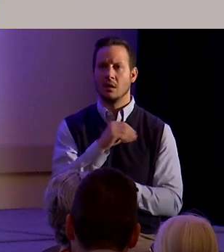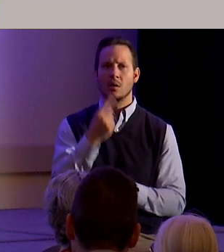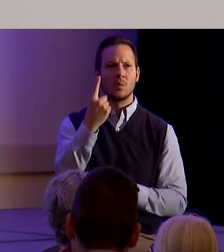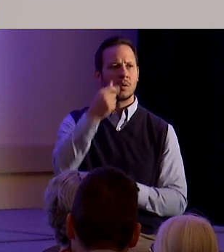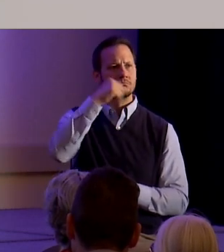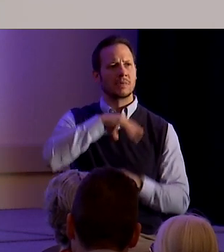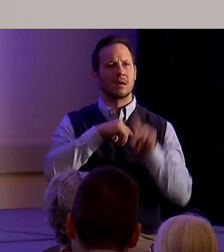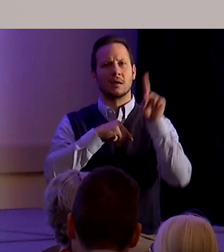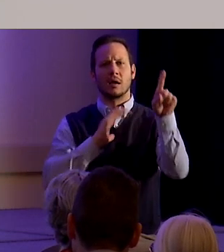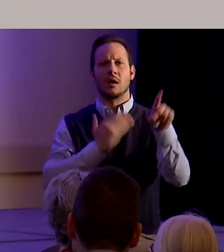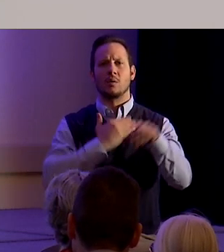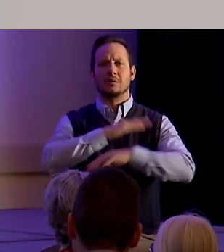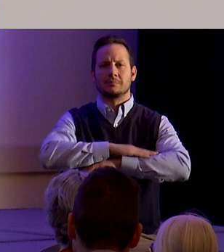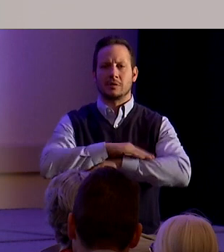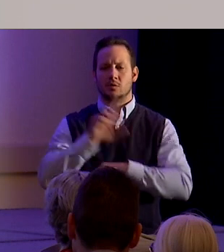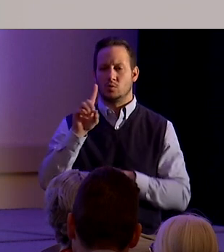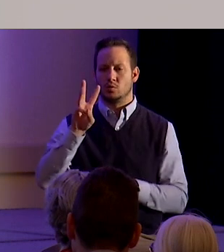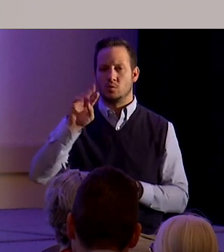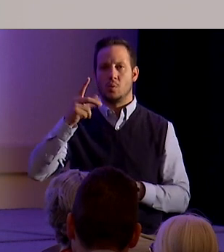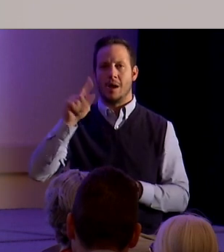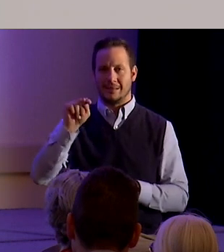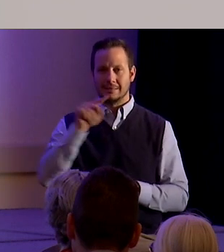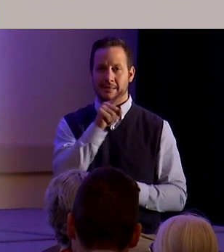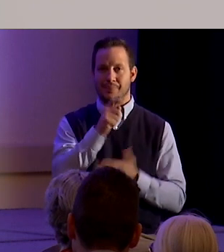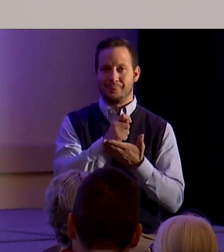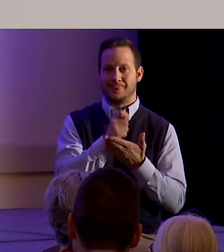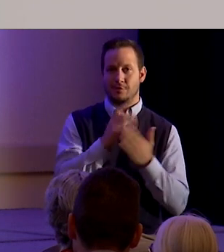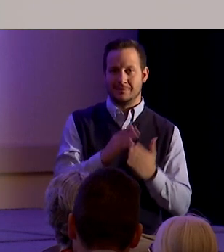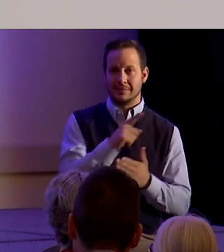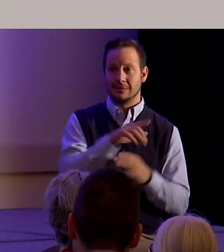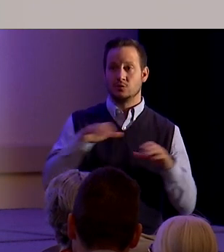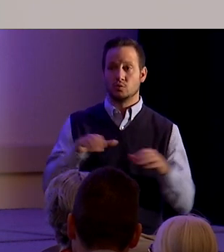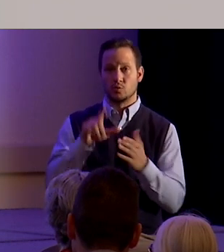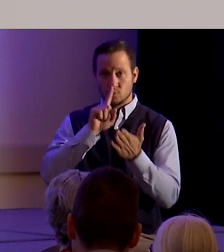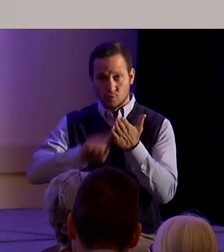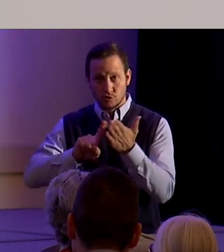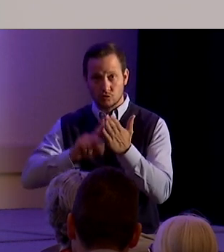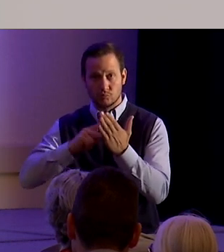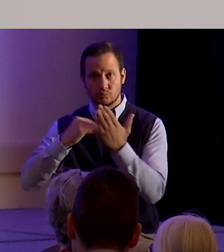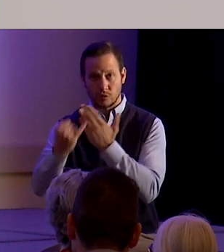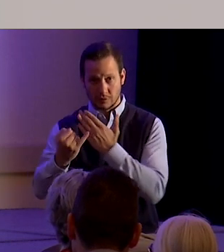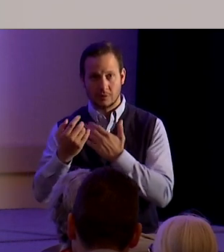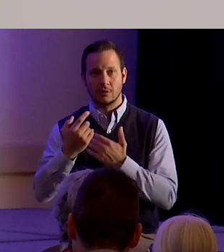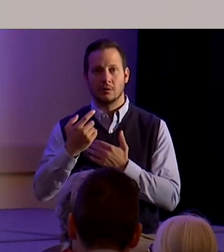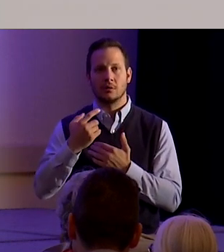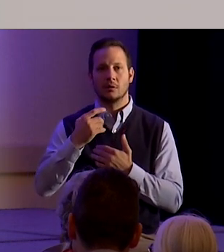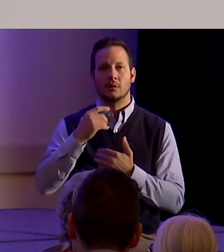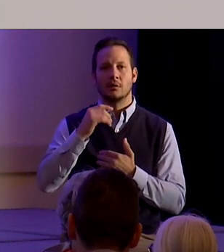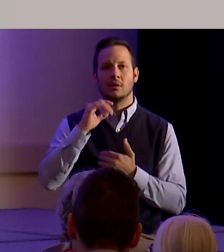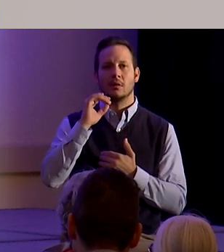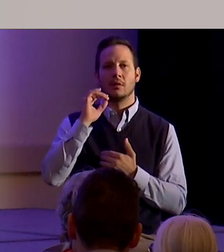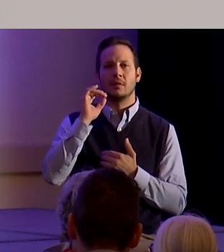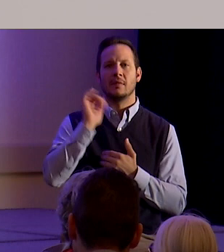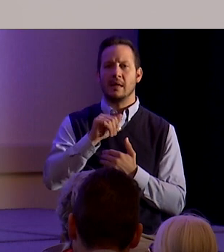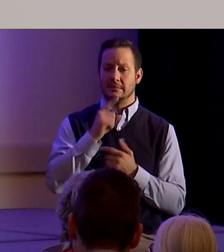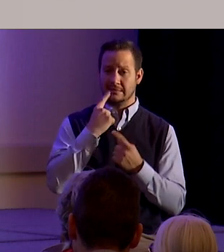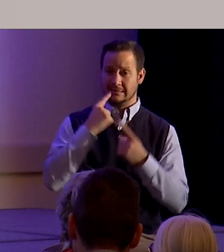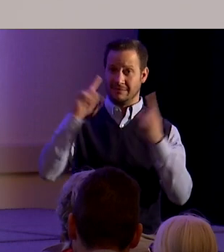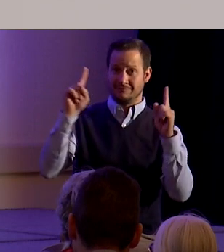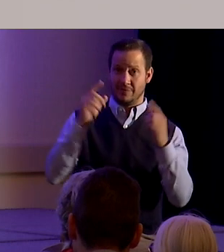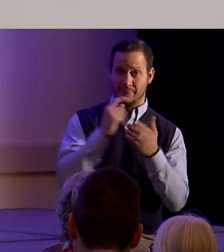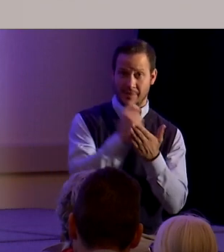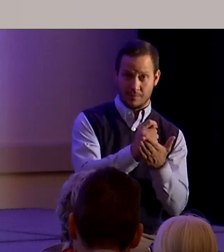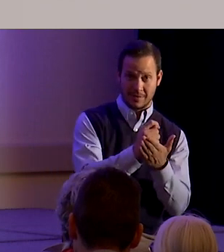our table. His name is Dwight. He is a therapist. He is doing a research project on people, on the efficacy of therapy based on whether or not